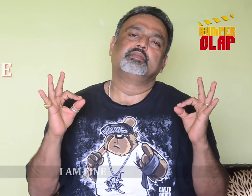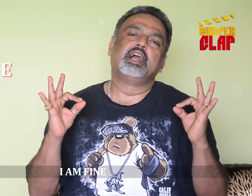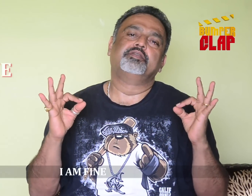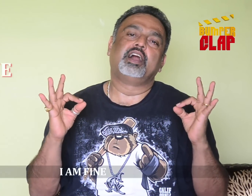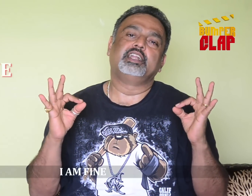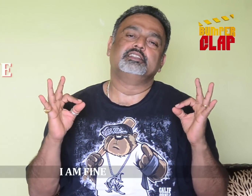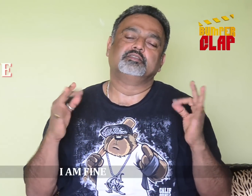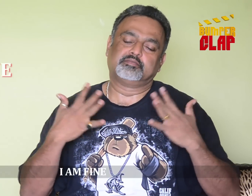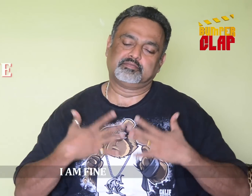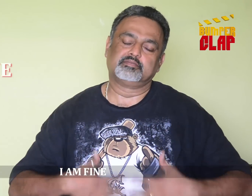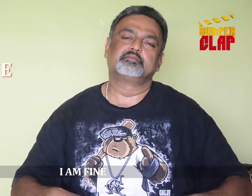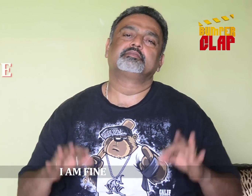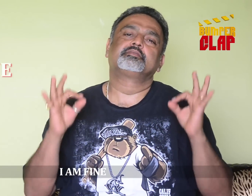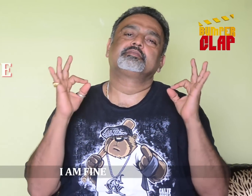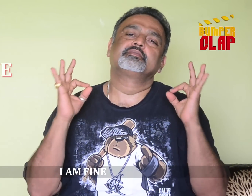I'm fine.